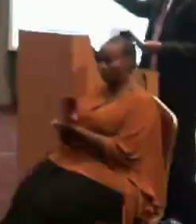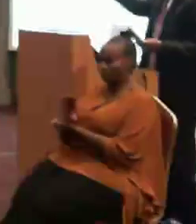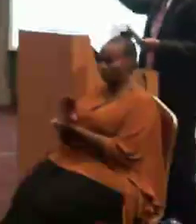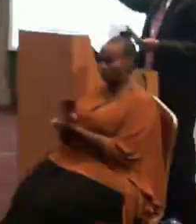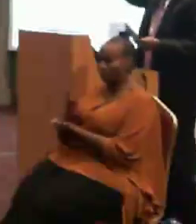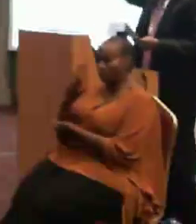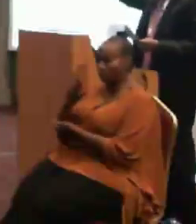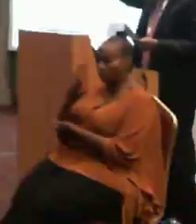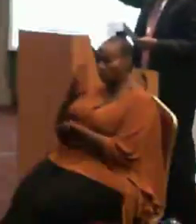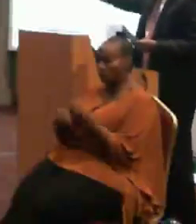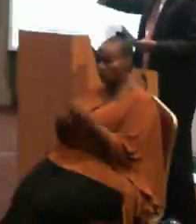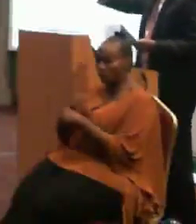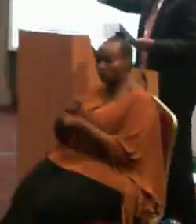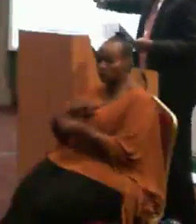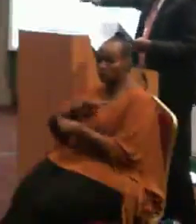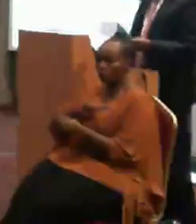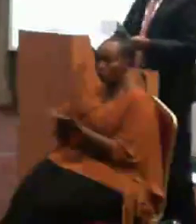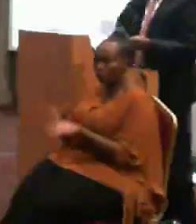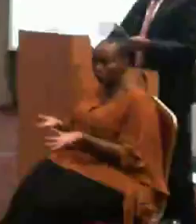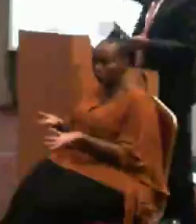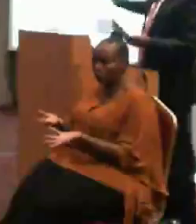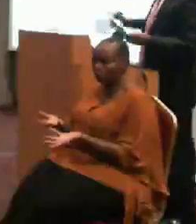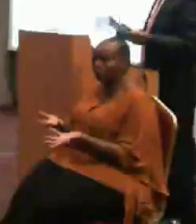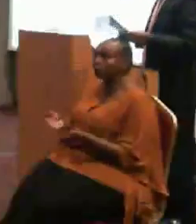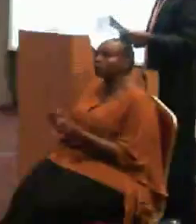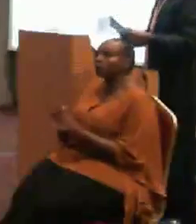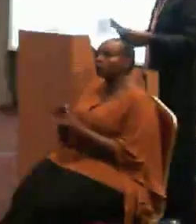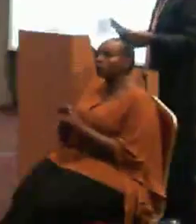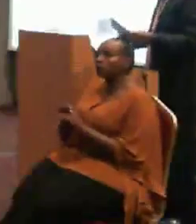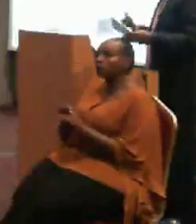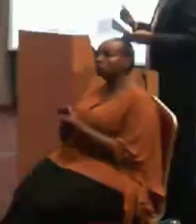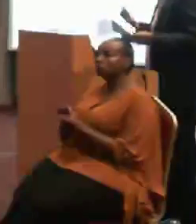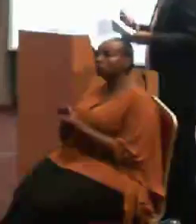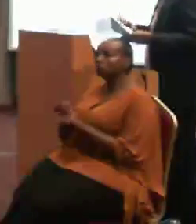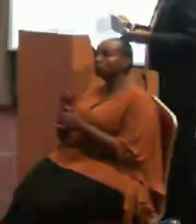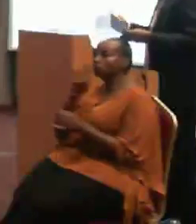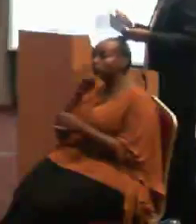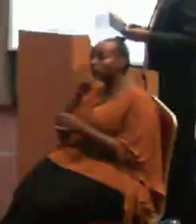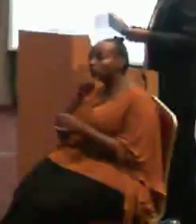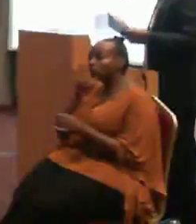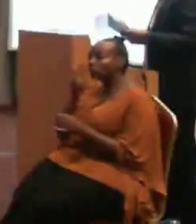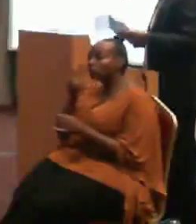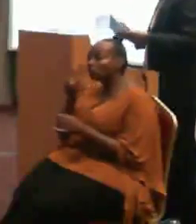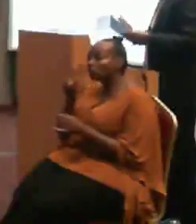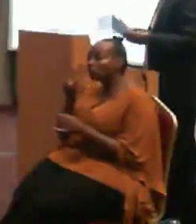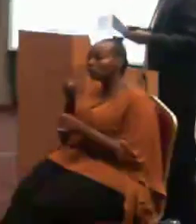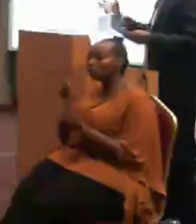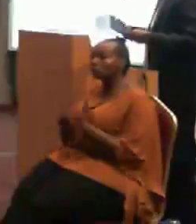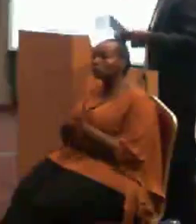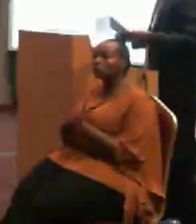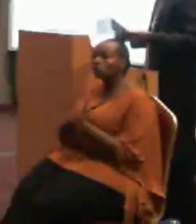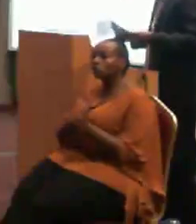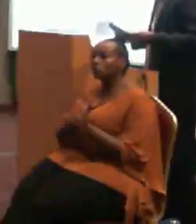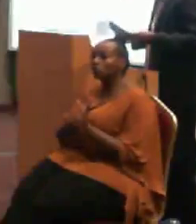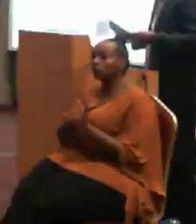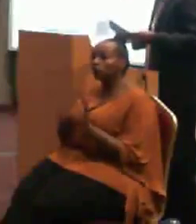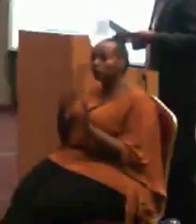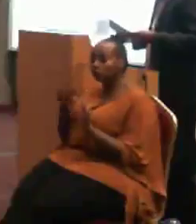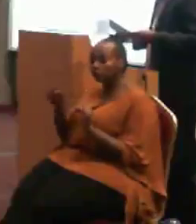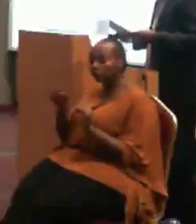And the point that I made was we would ideally want an upward sloping curve, and that would be reflective of a